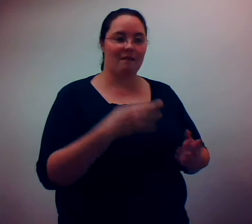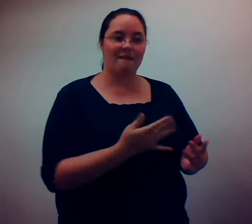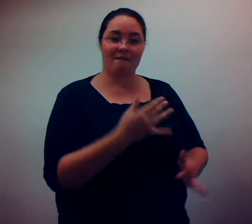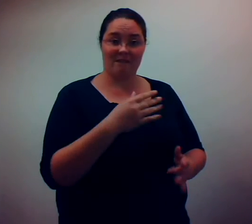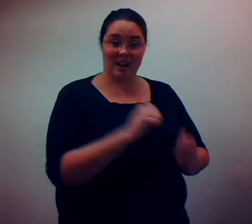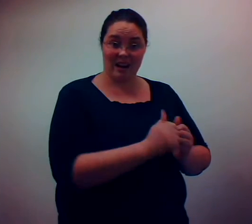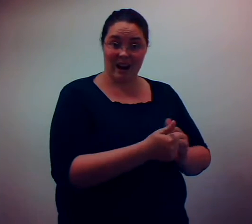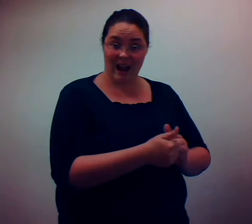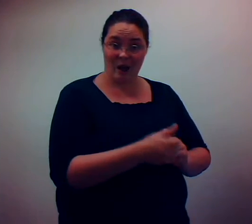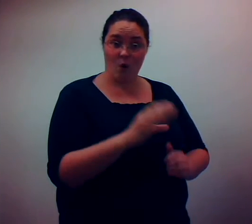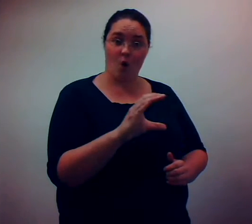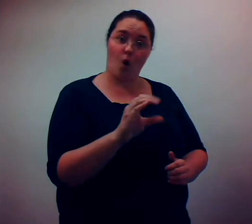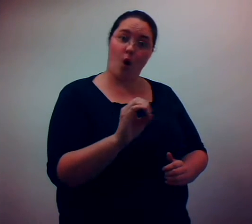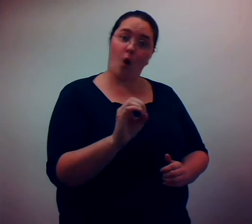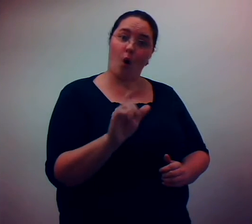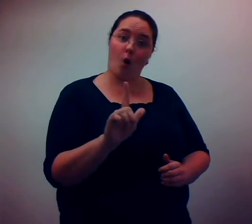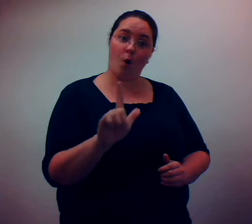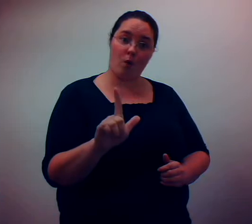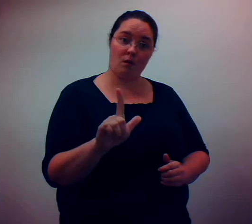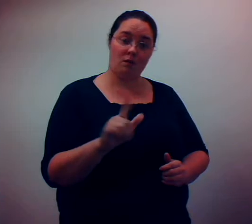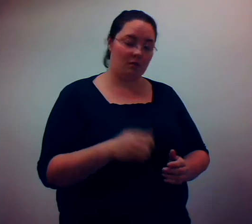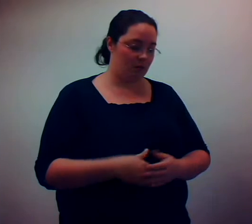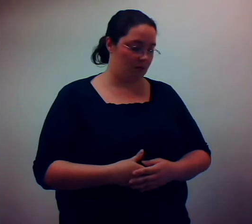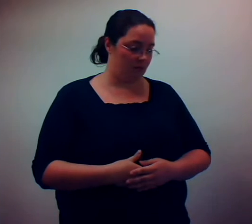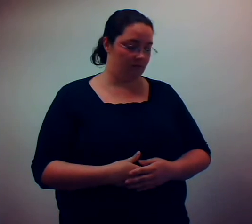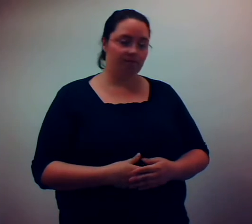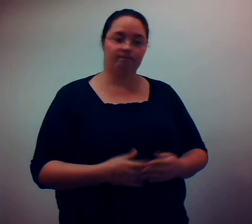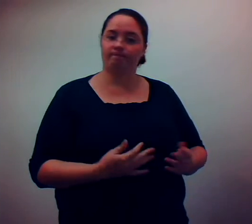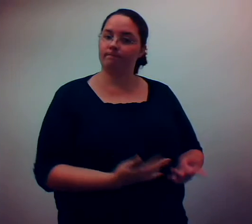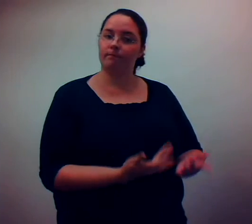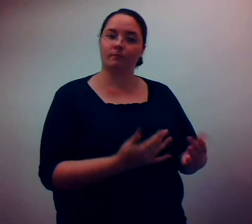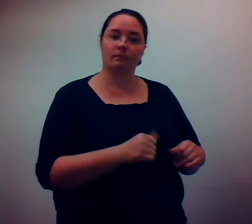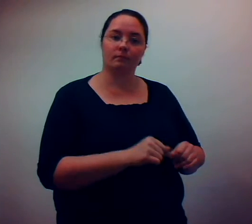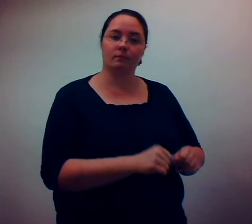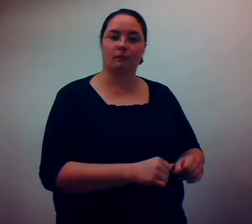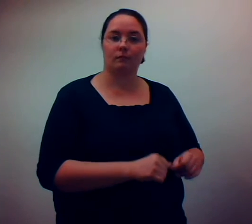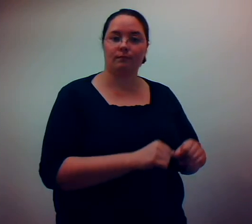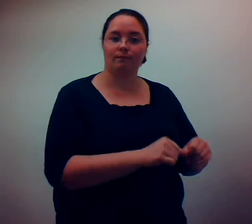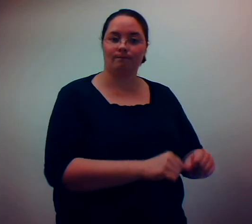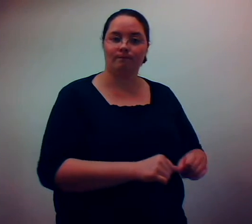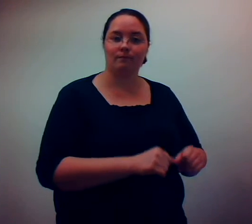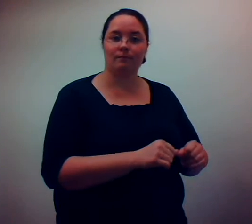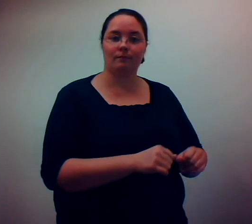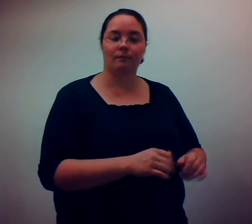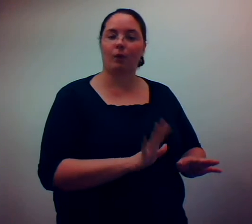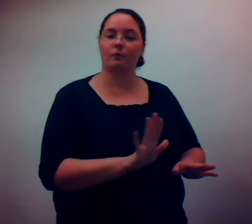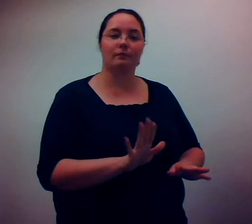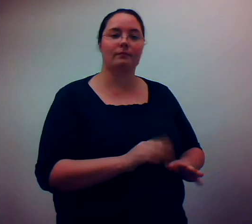This was kept gleaming all the time by my grandmother, who polished it regularly.